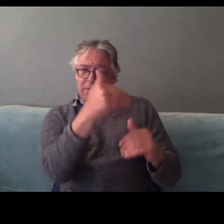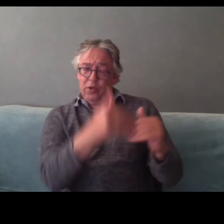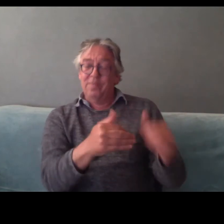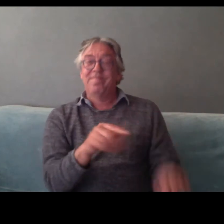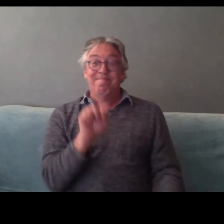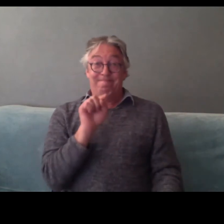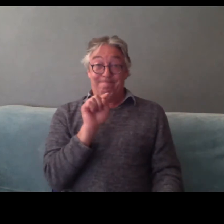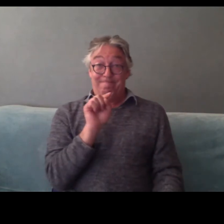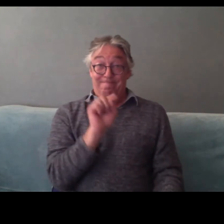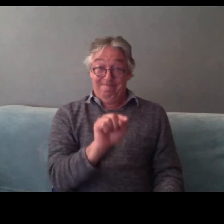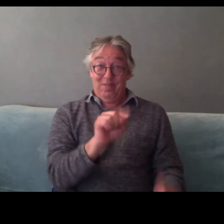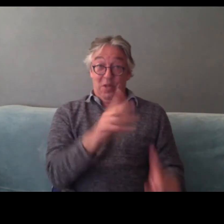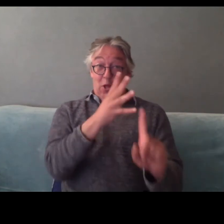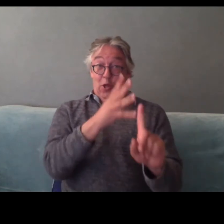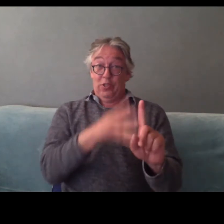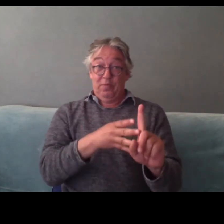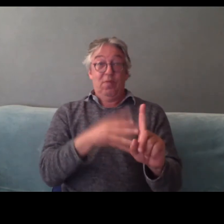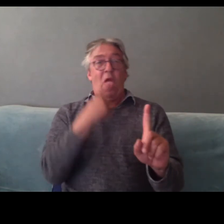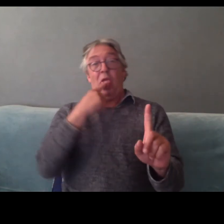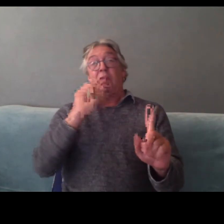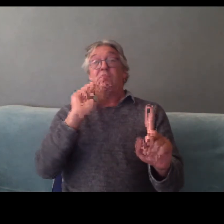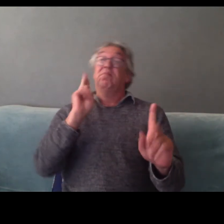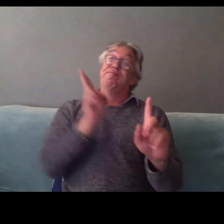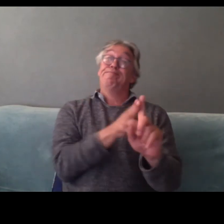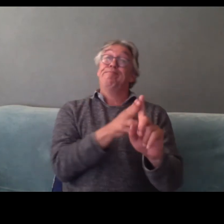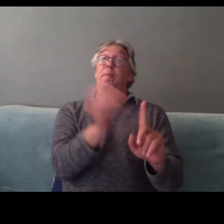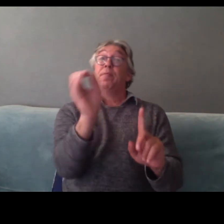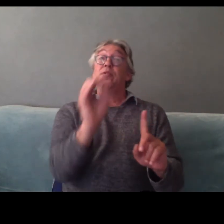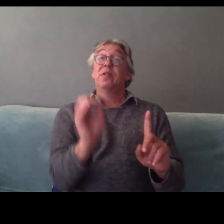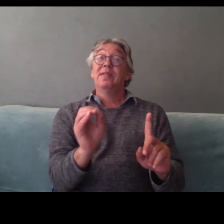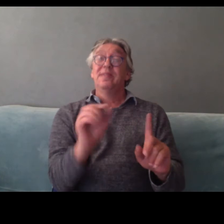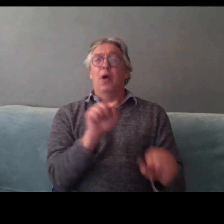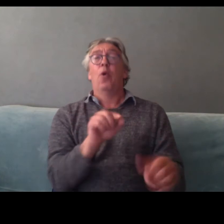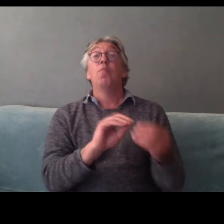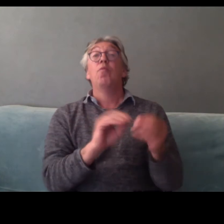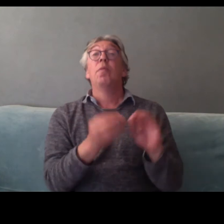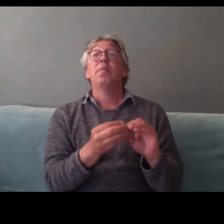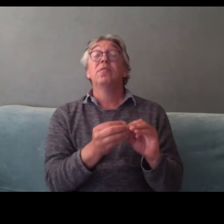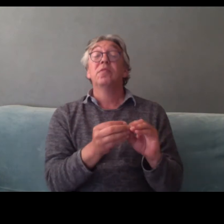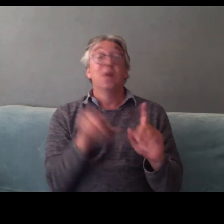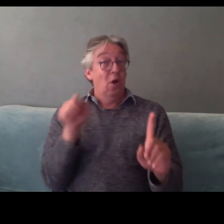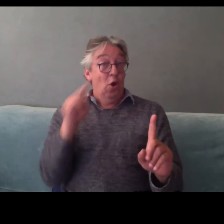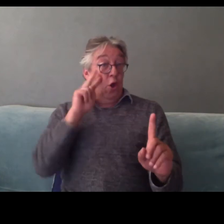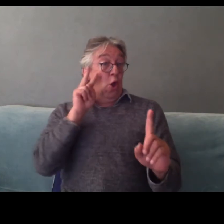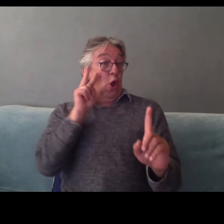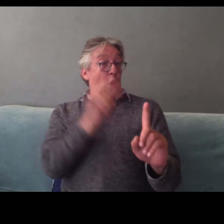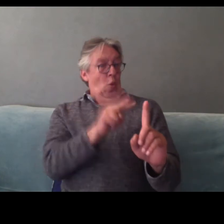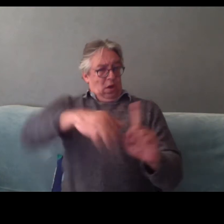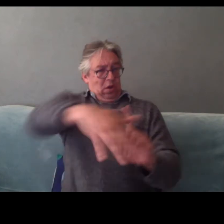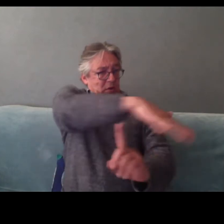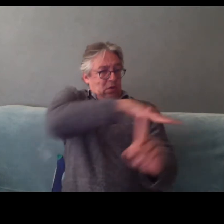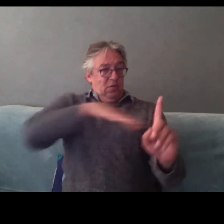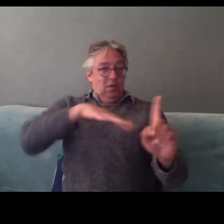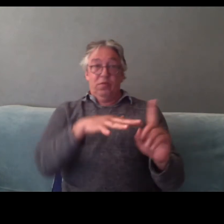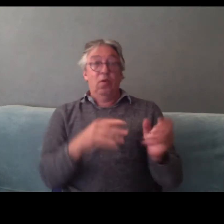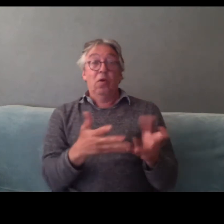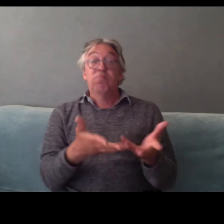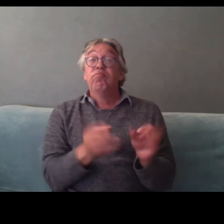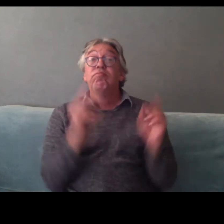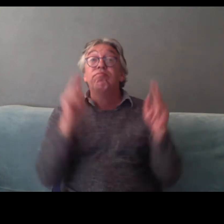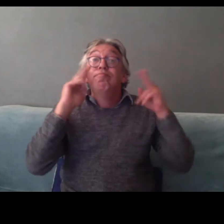kind of arbitrary measure is it does not take account of the circumstances in which the person finds themselves. So somebody